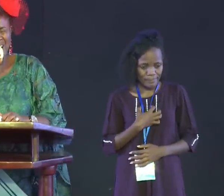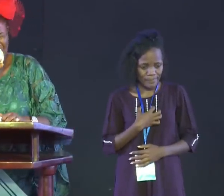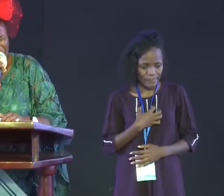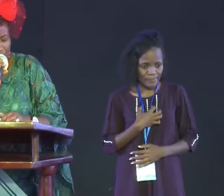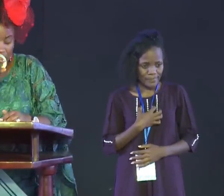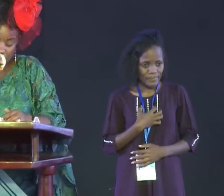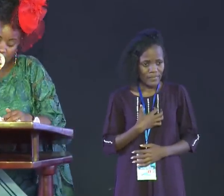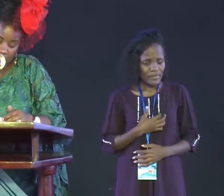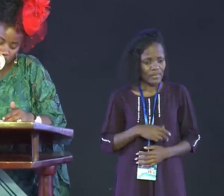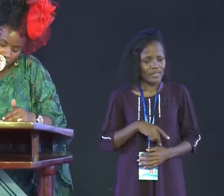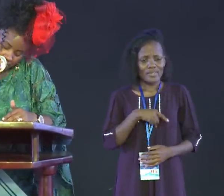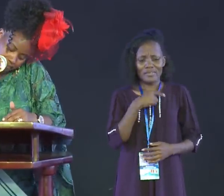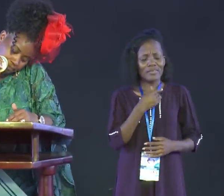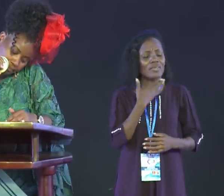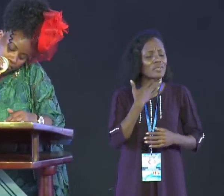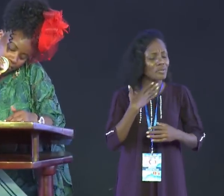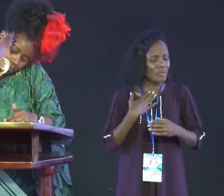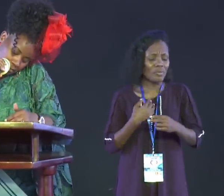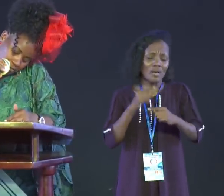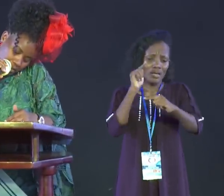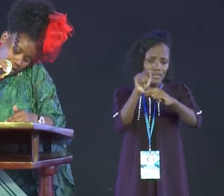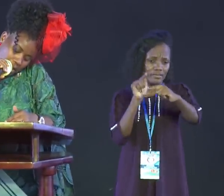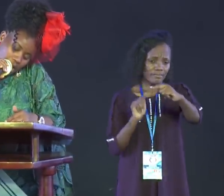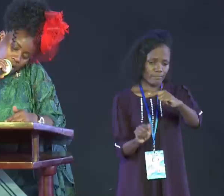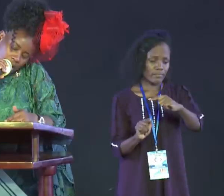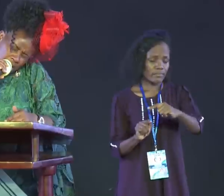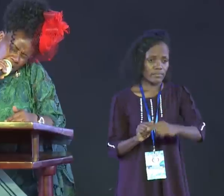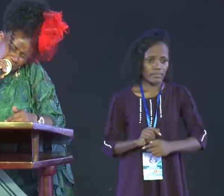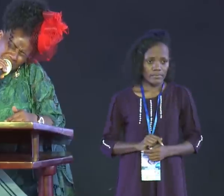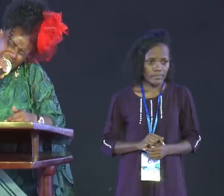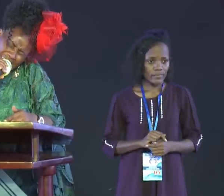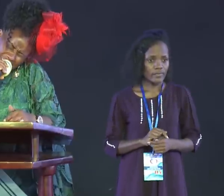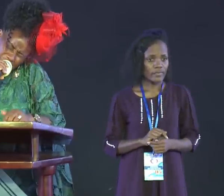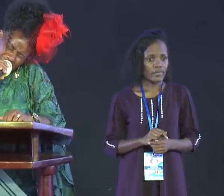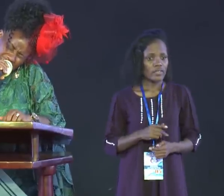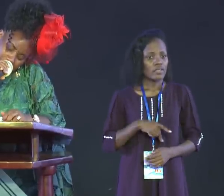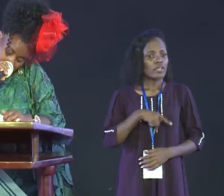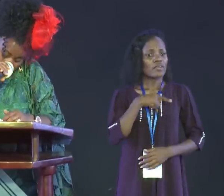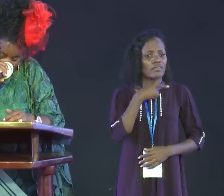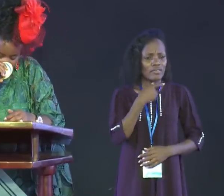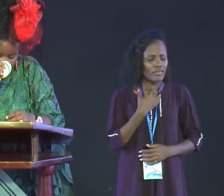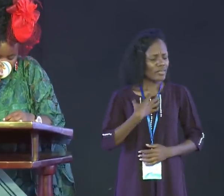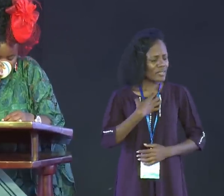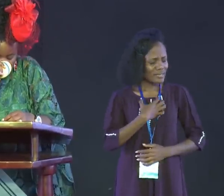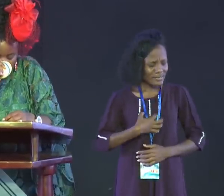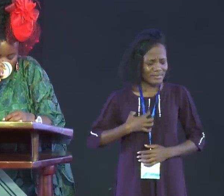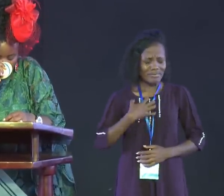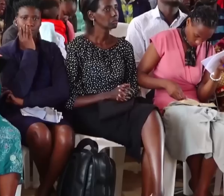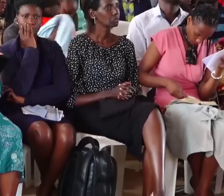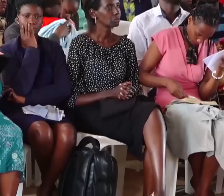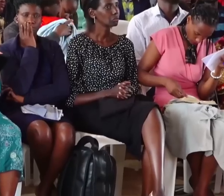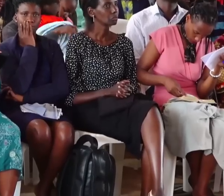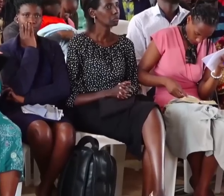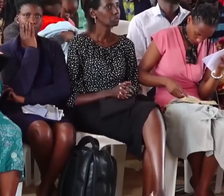little kwagalo kola revenge. And you feel like revenging. No, little chirui. And you